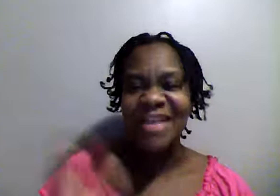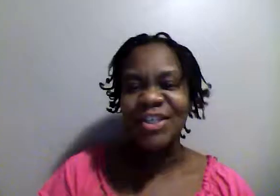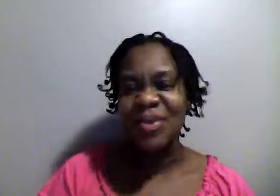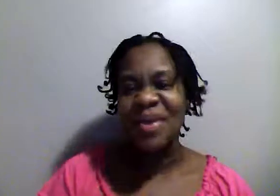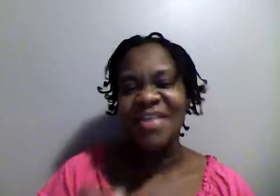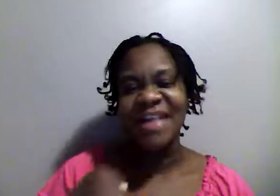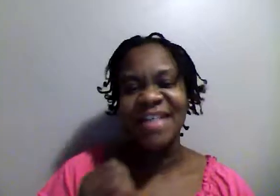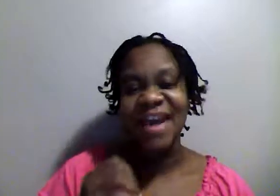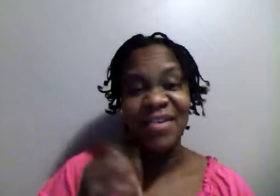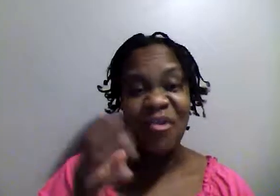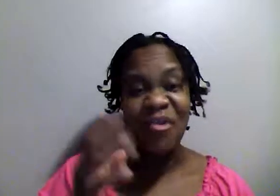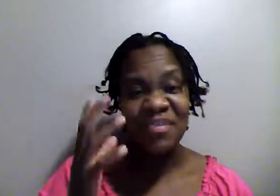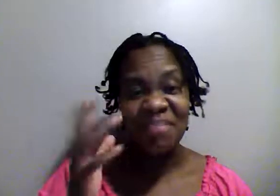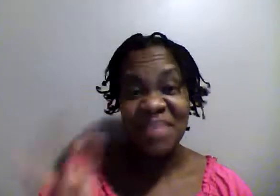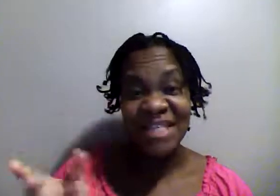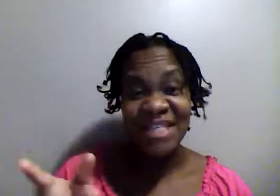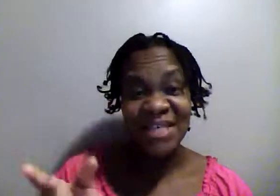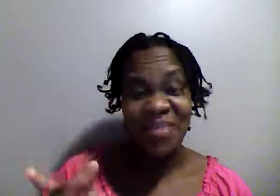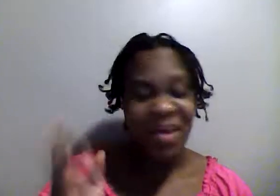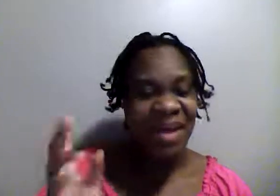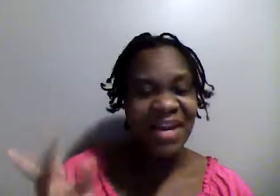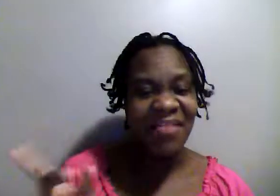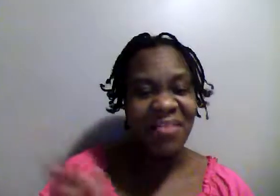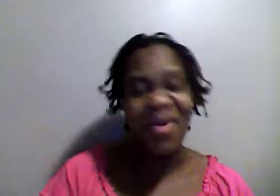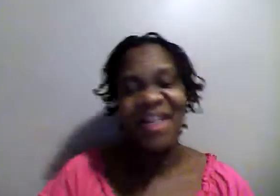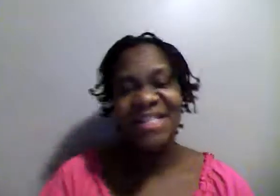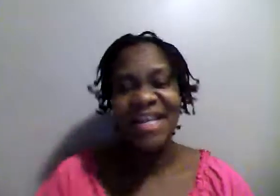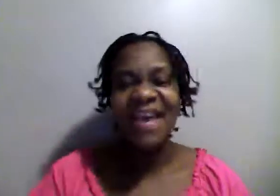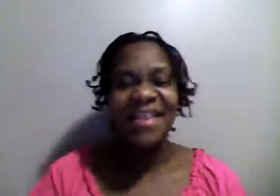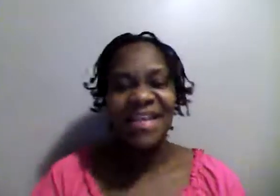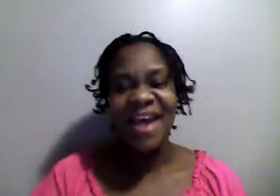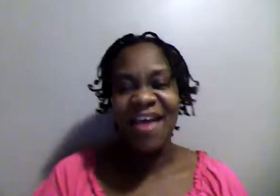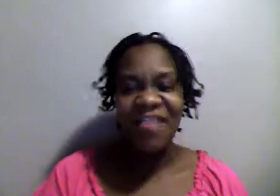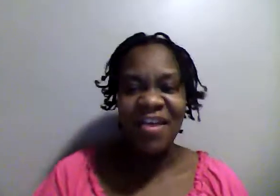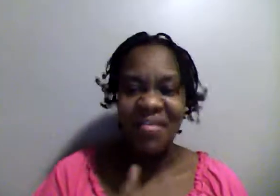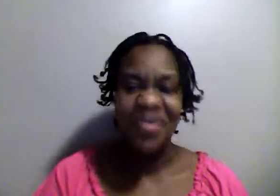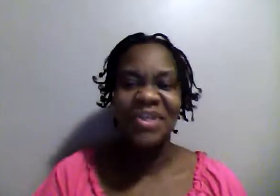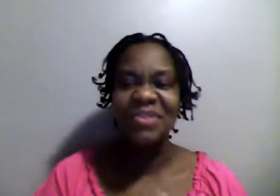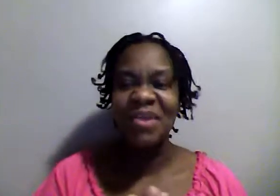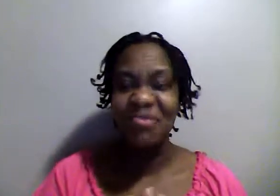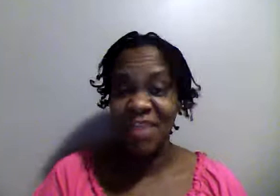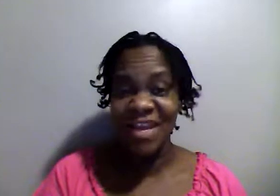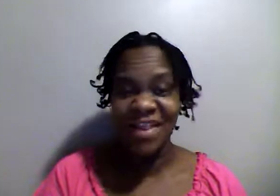sure that I don't miss any of the points that I have here, I'm going to be reading them.